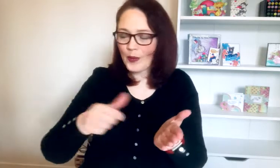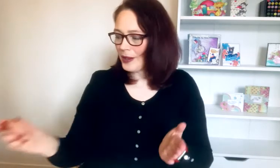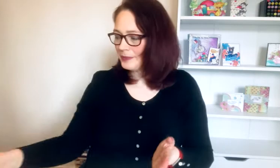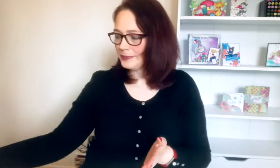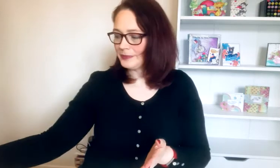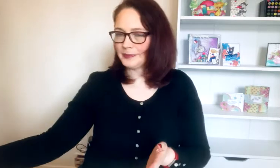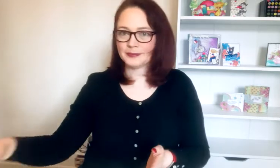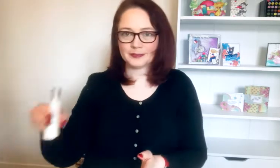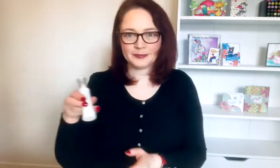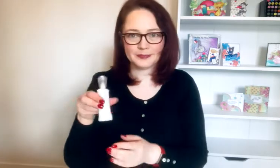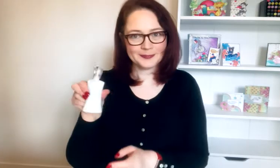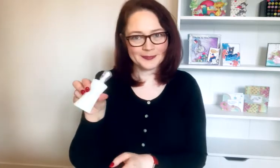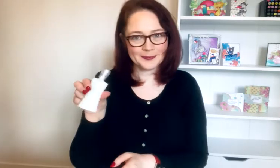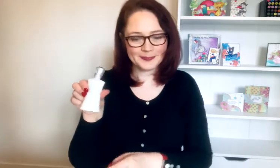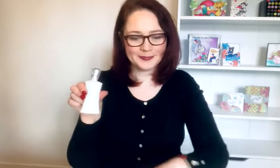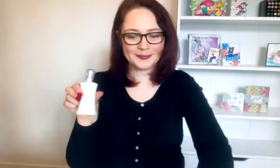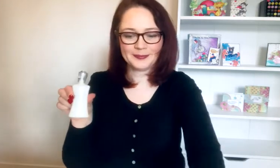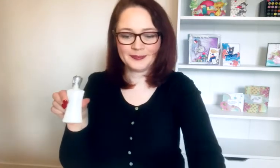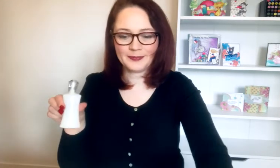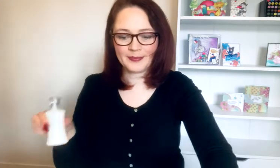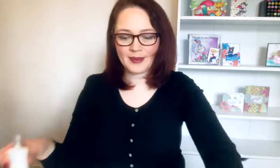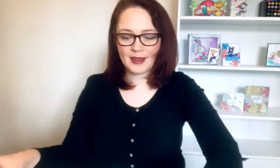some glue, and a blank card.